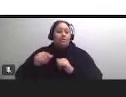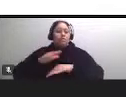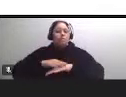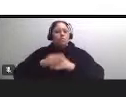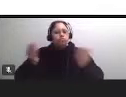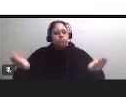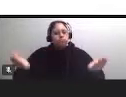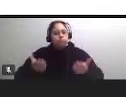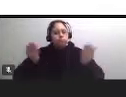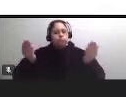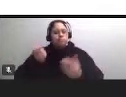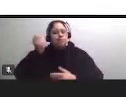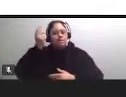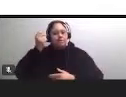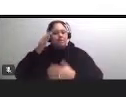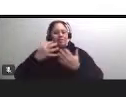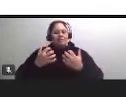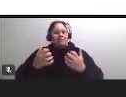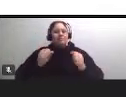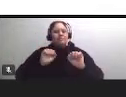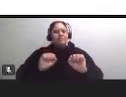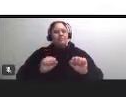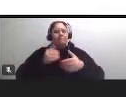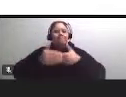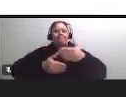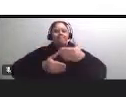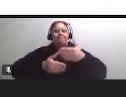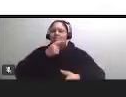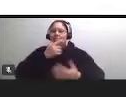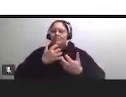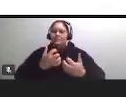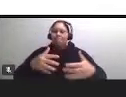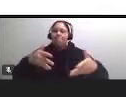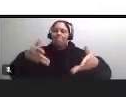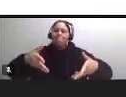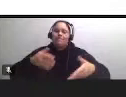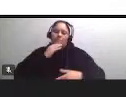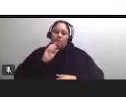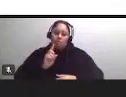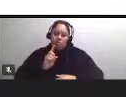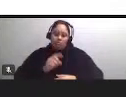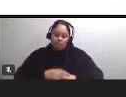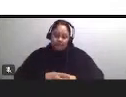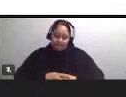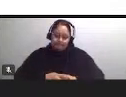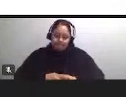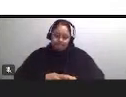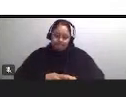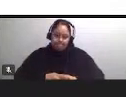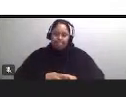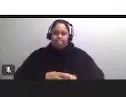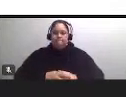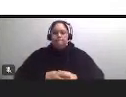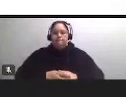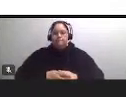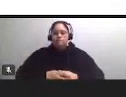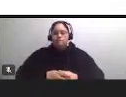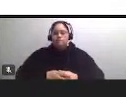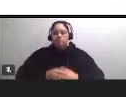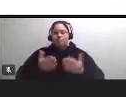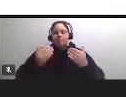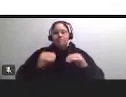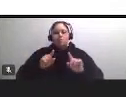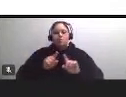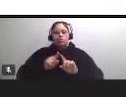further enhance the understanding of what public participation is and how our parliamentary processes work. And they